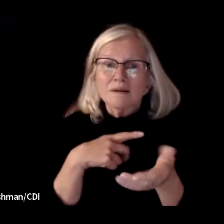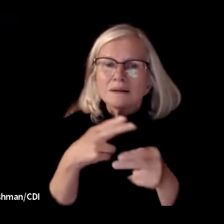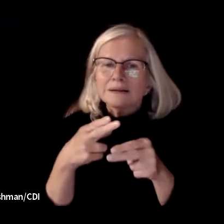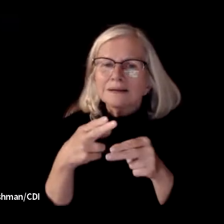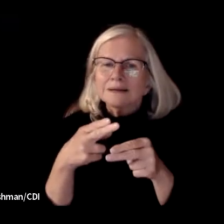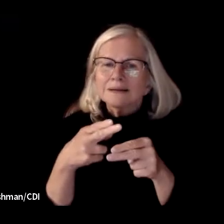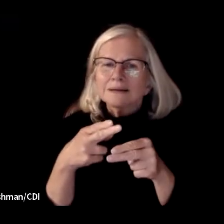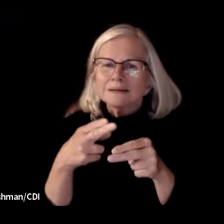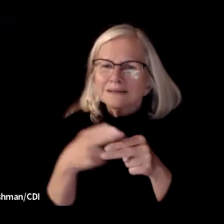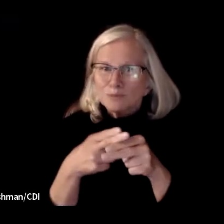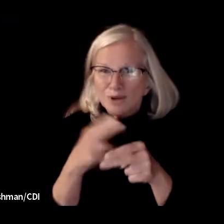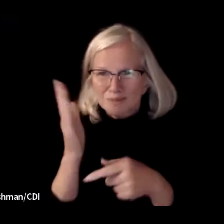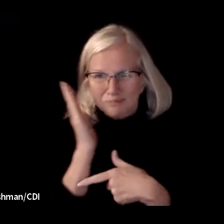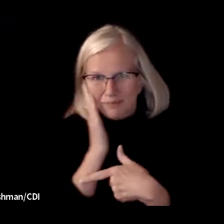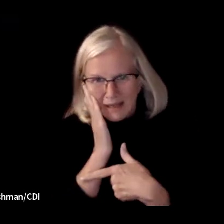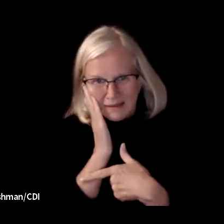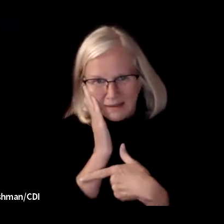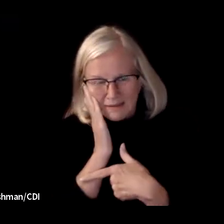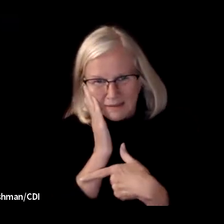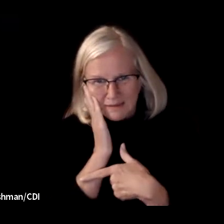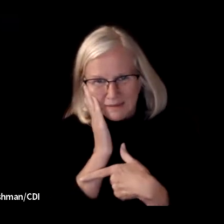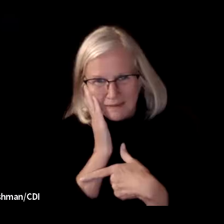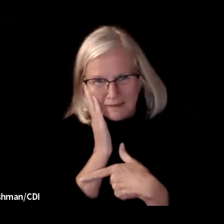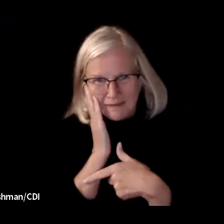moratorium waivers for hospitals,